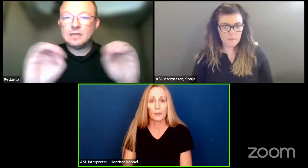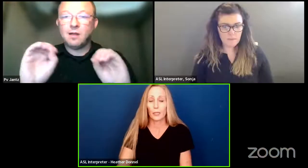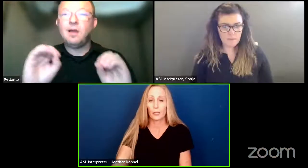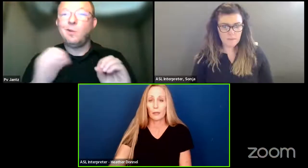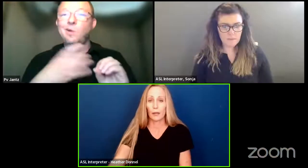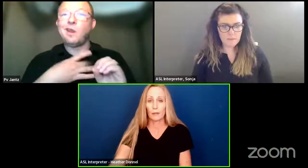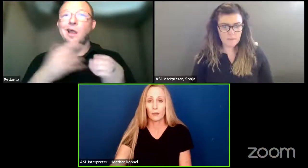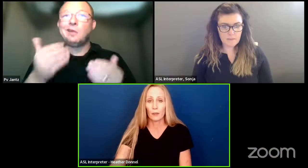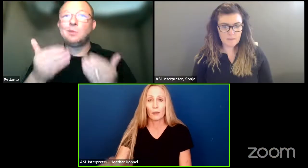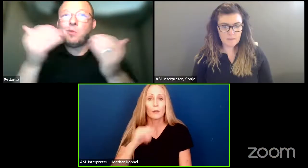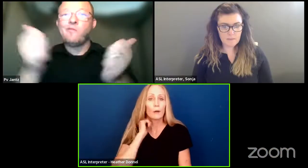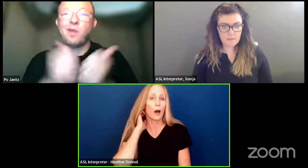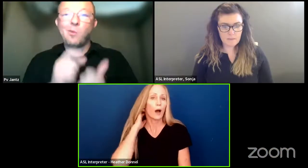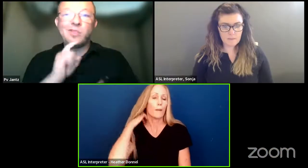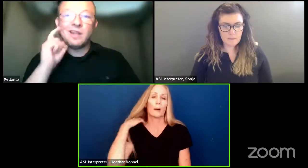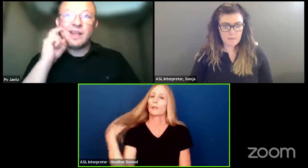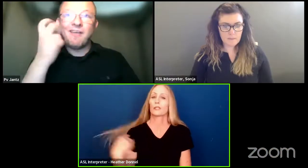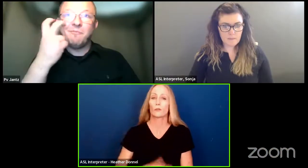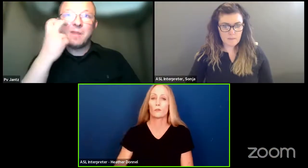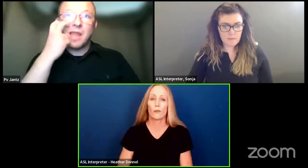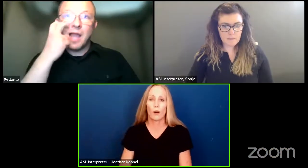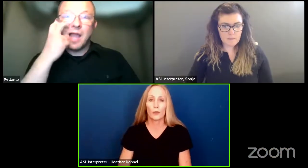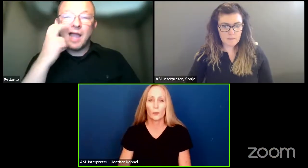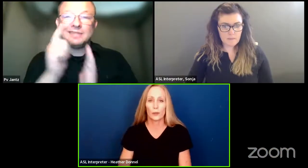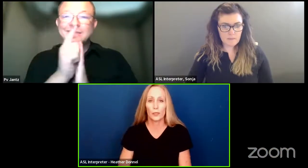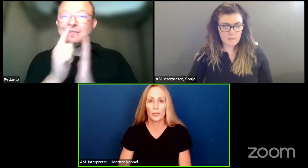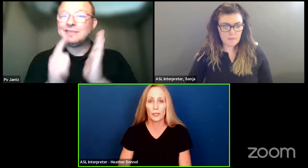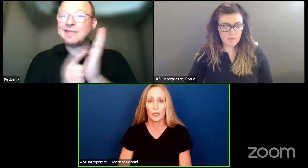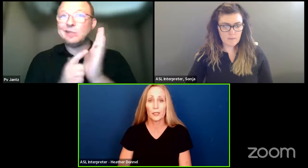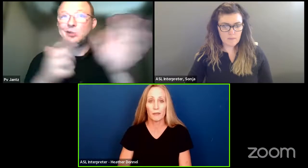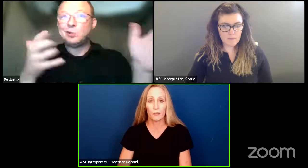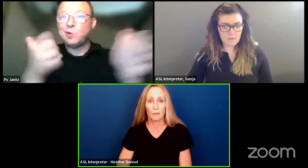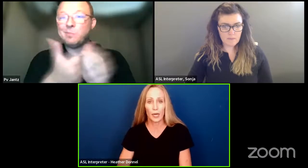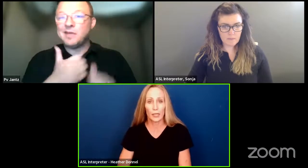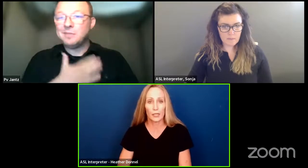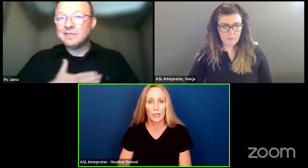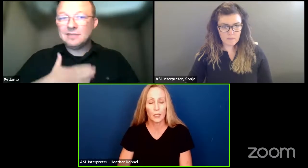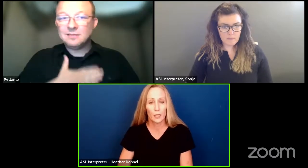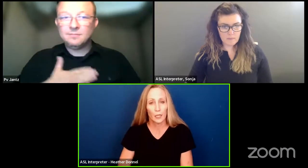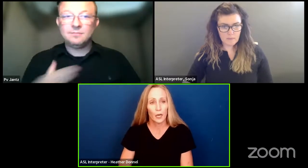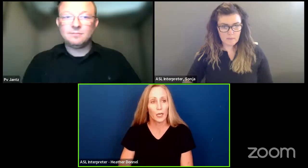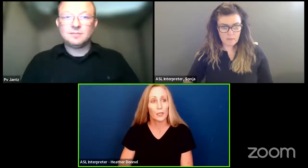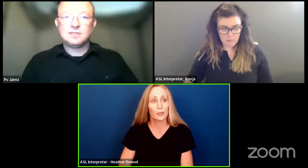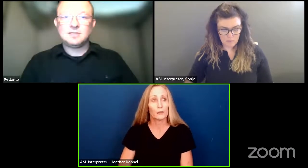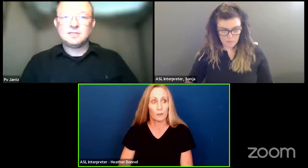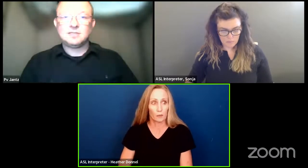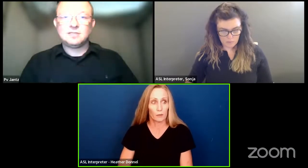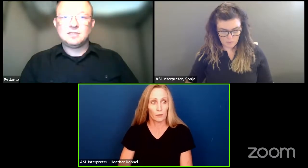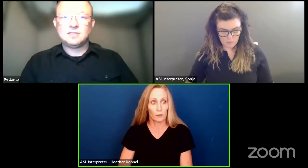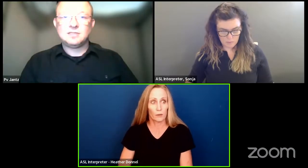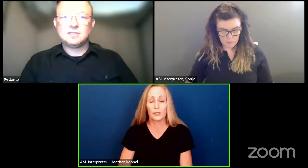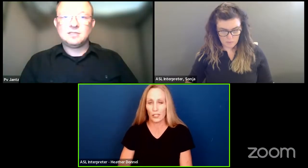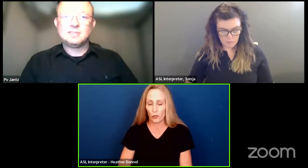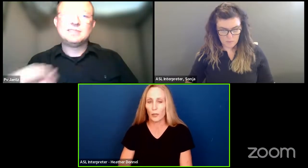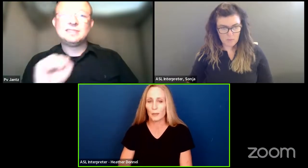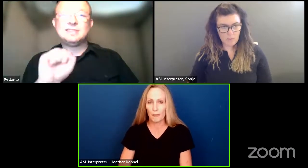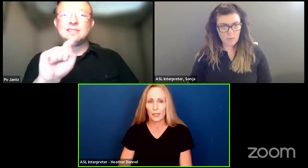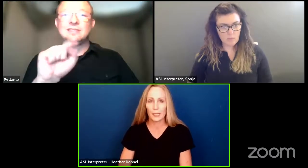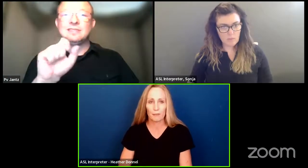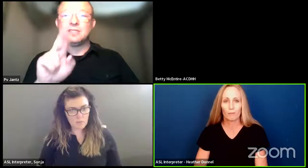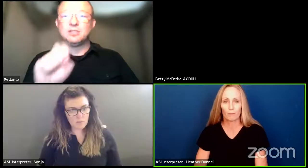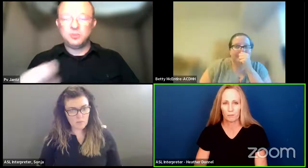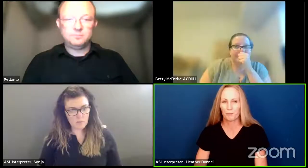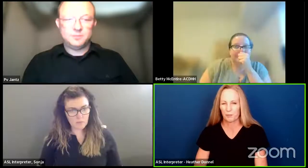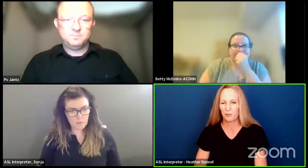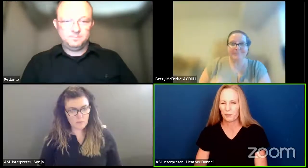Okay, seeing none. I would like to move on with the deaf-blind the statute update,